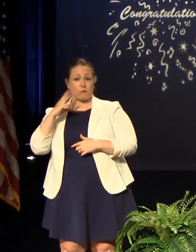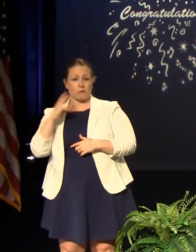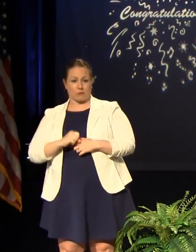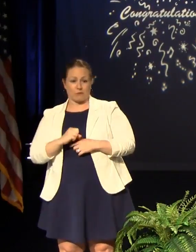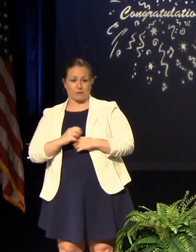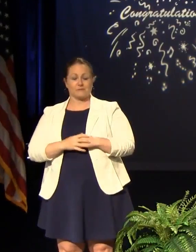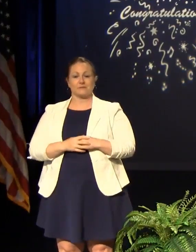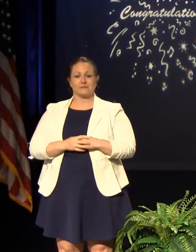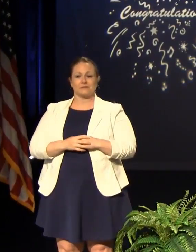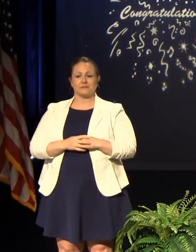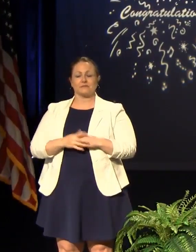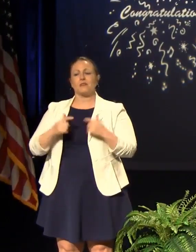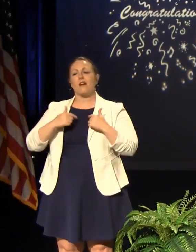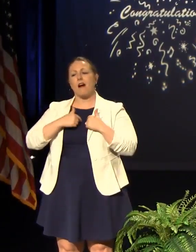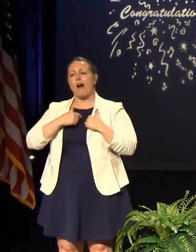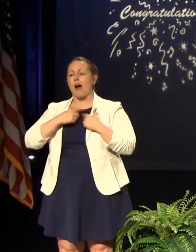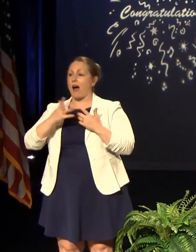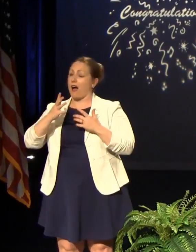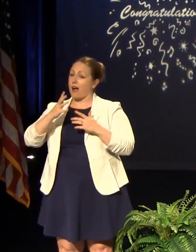Even a hardliner like me